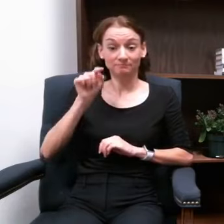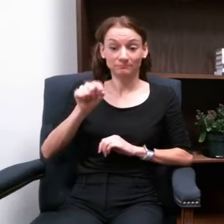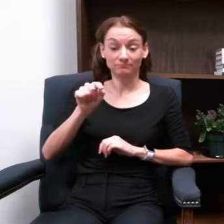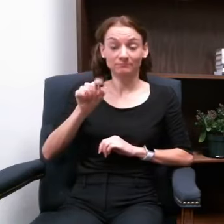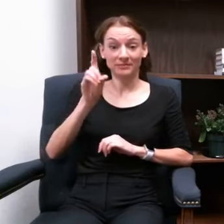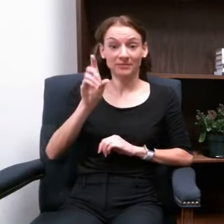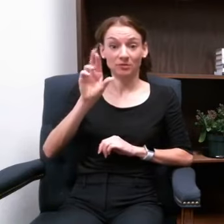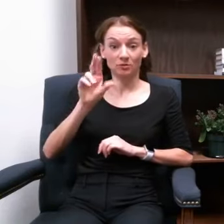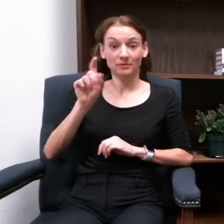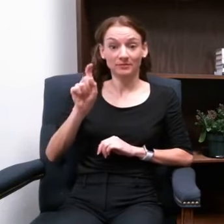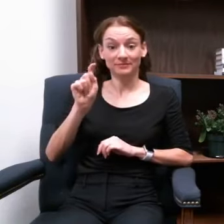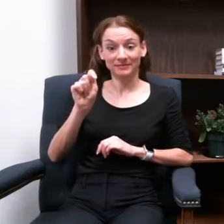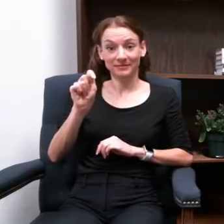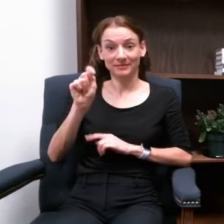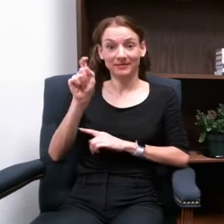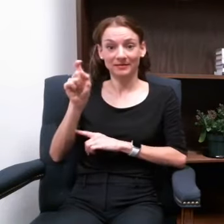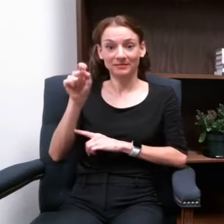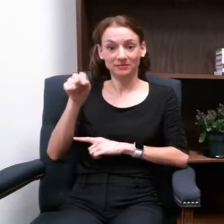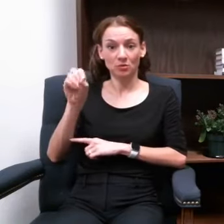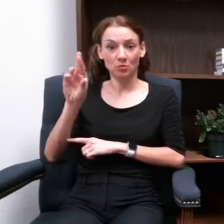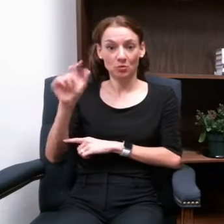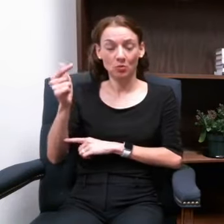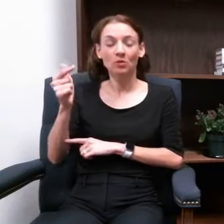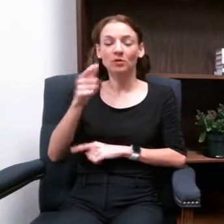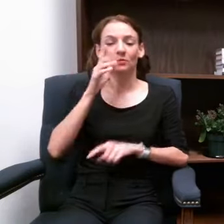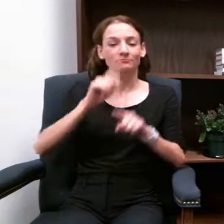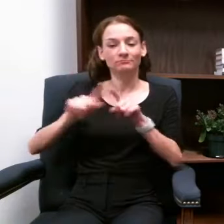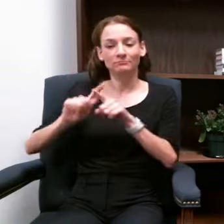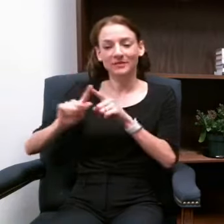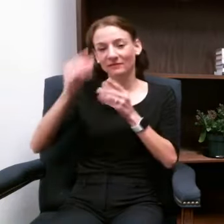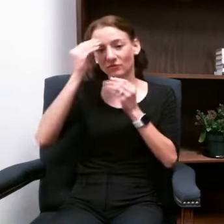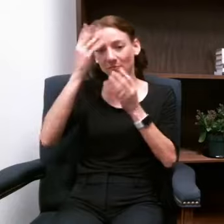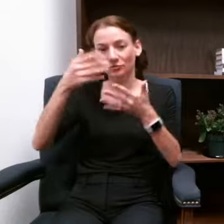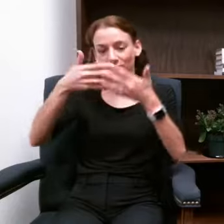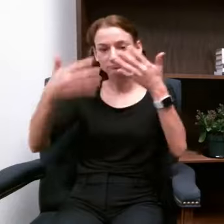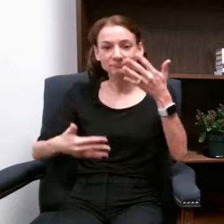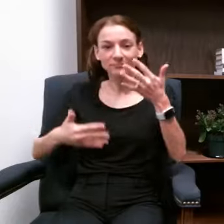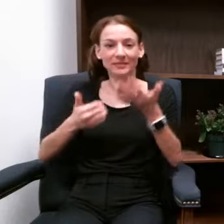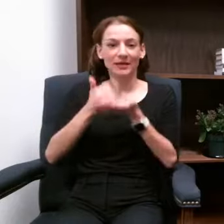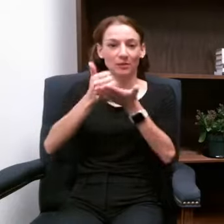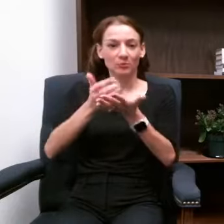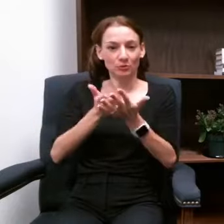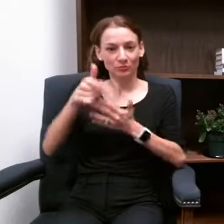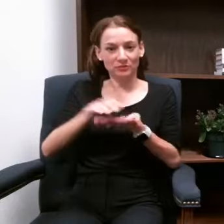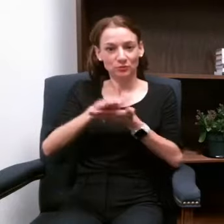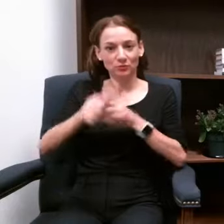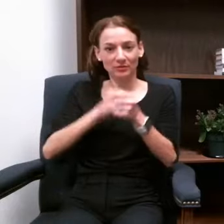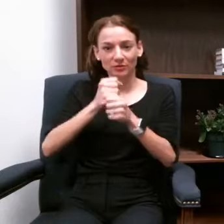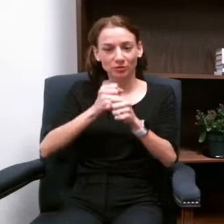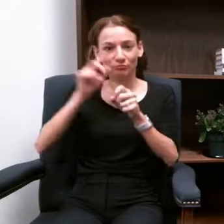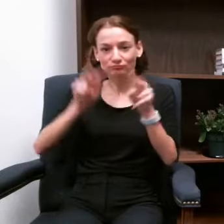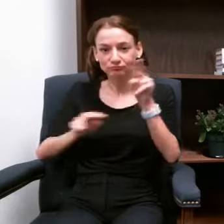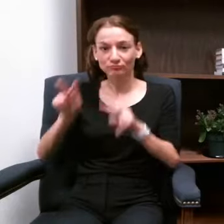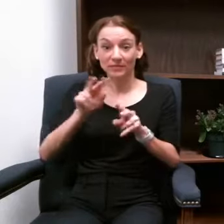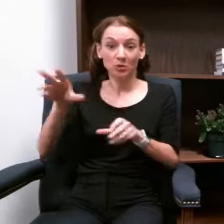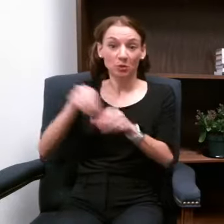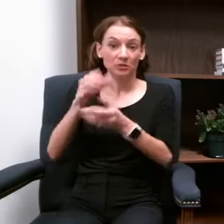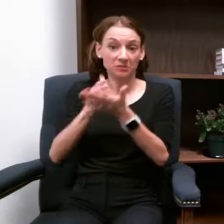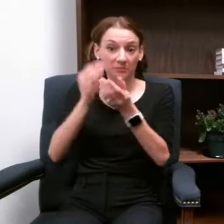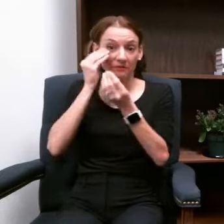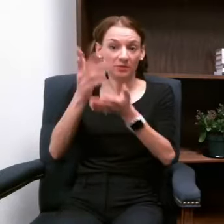www.drtx.org, you're going to find a lot of information to help you navigate through this school year, including updates on the same things I'm going to be